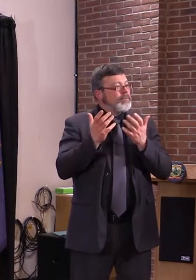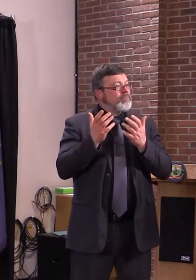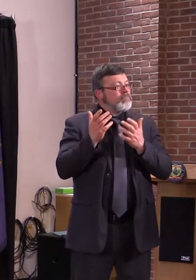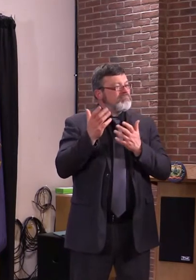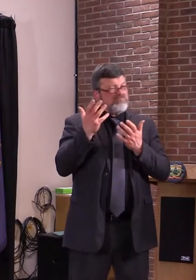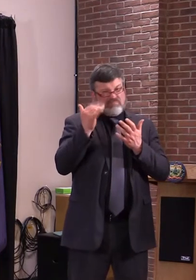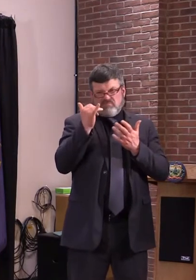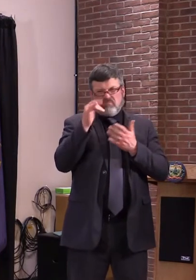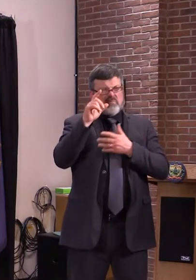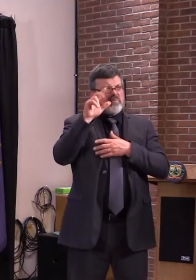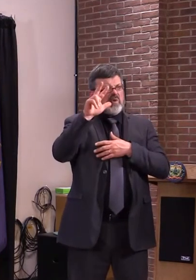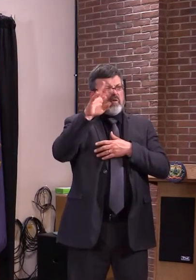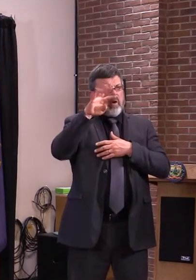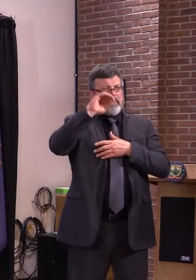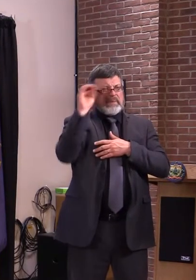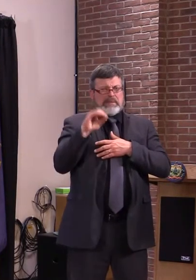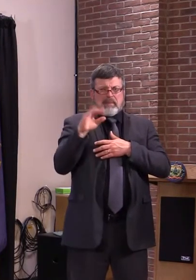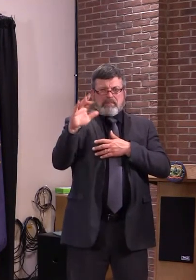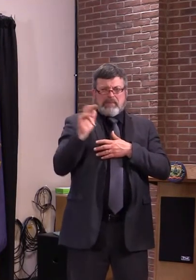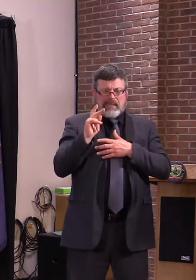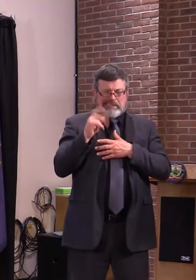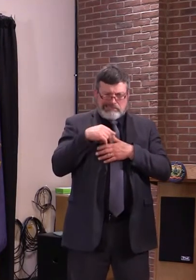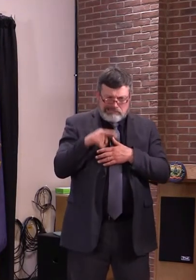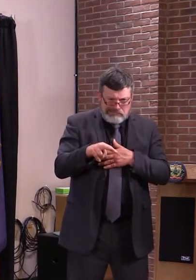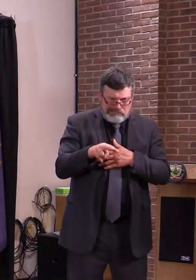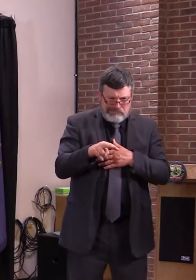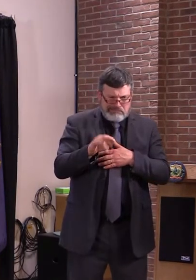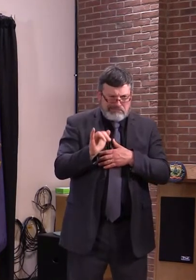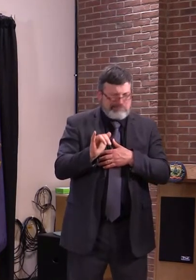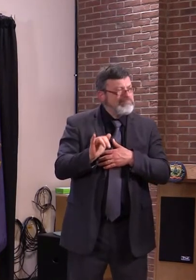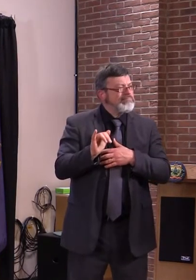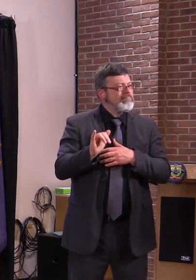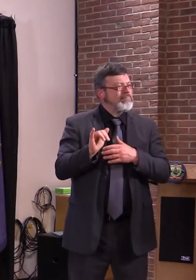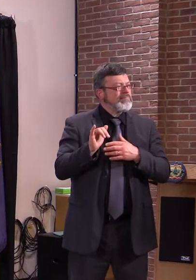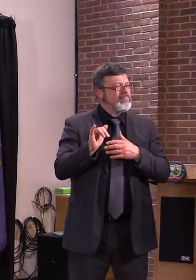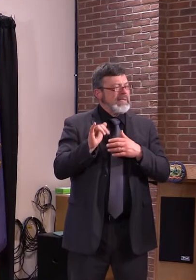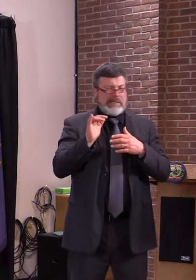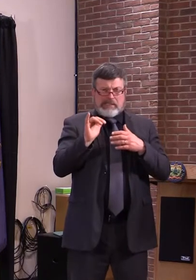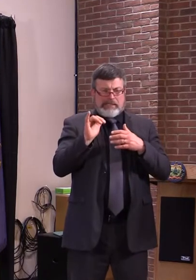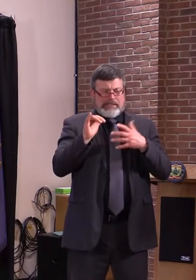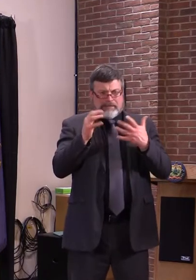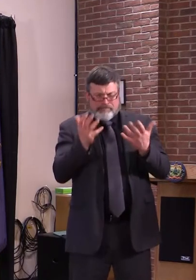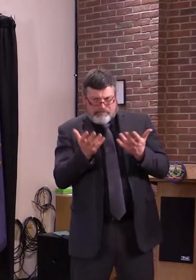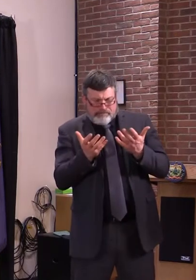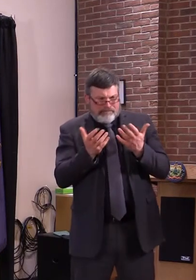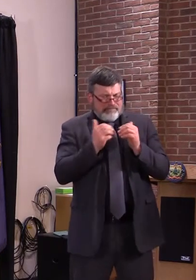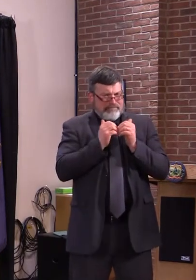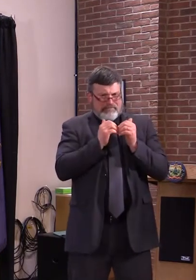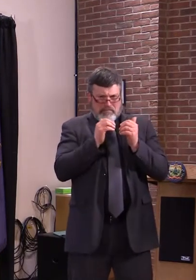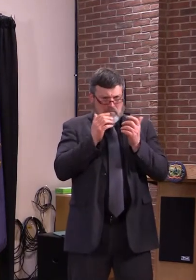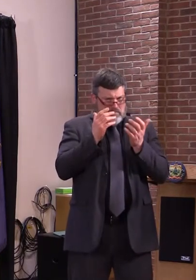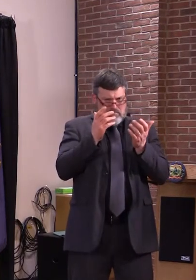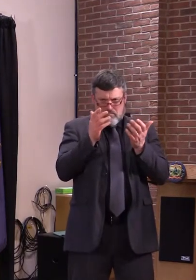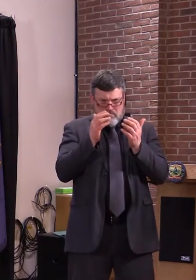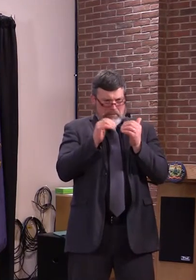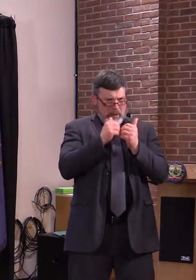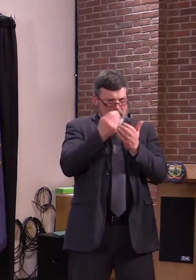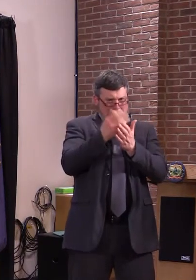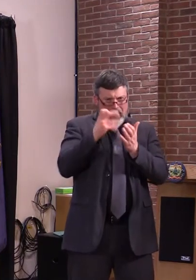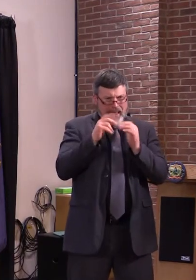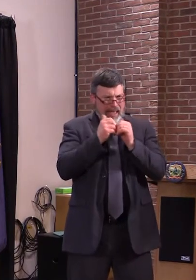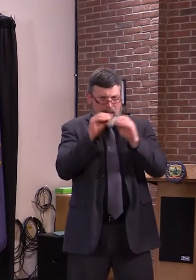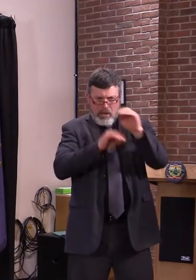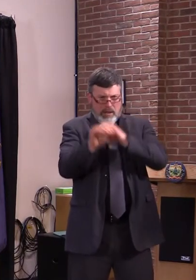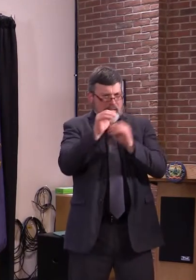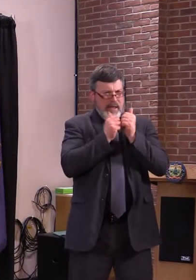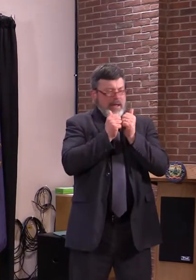of the additional ARPA funds allocated by the Senate. So while this is certainly a step in the right direction, the surplus